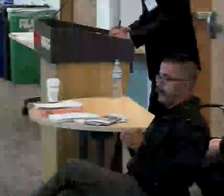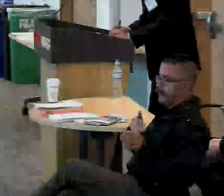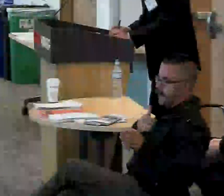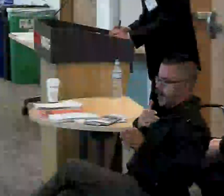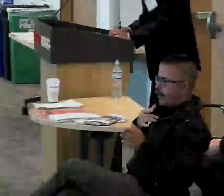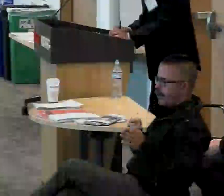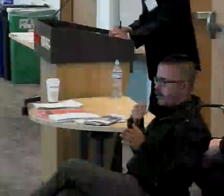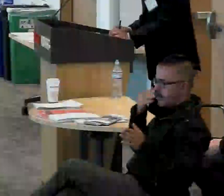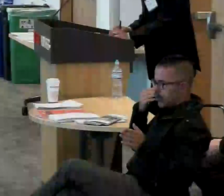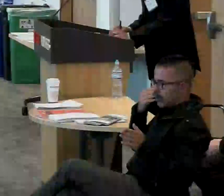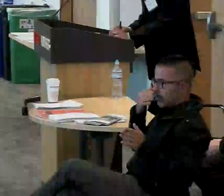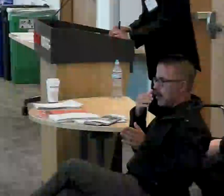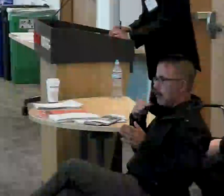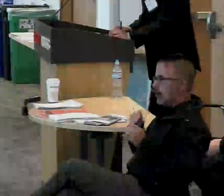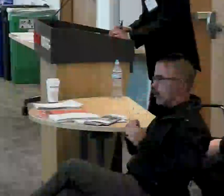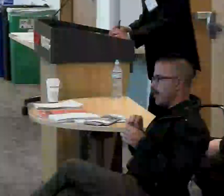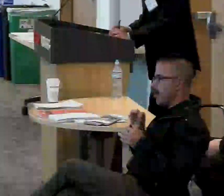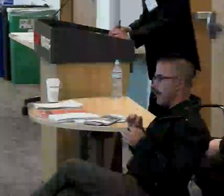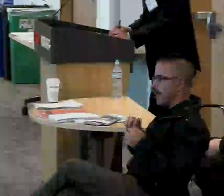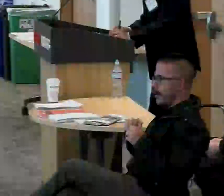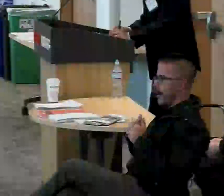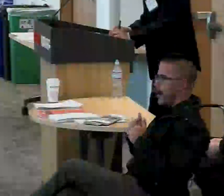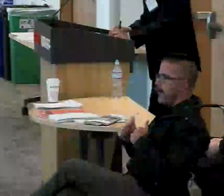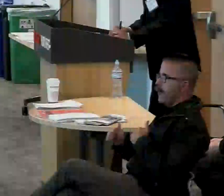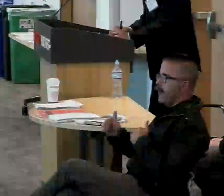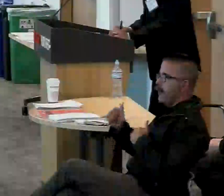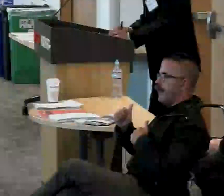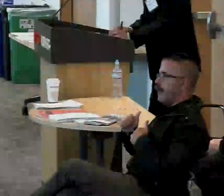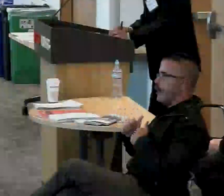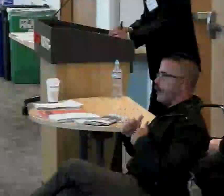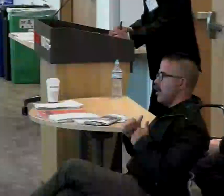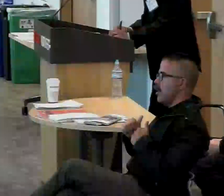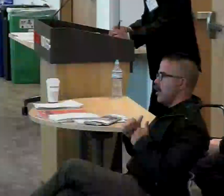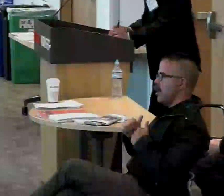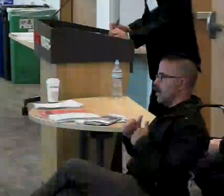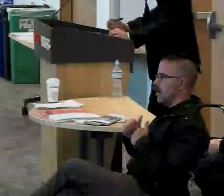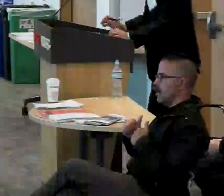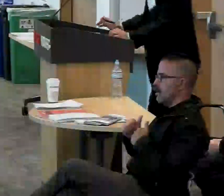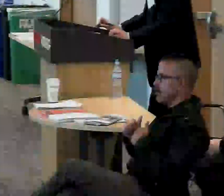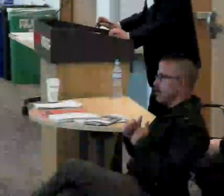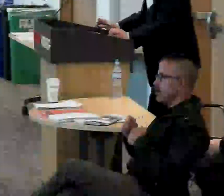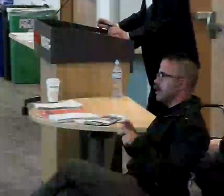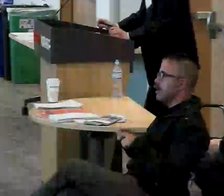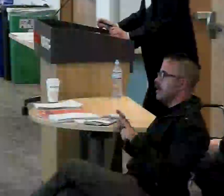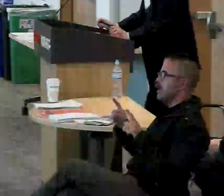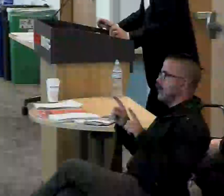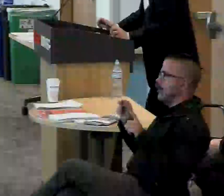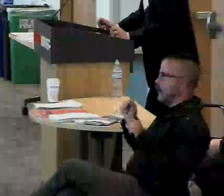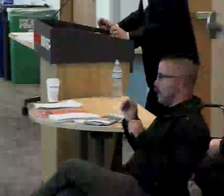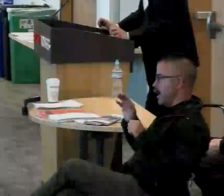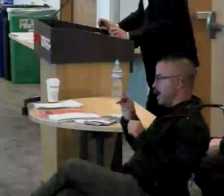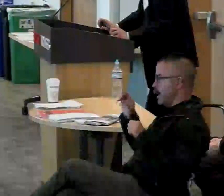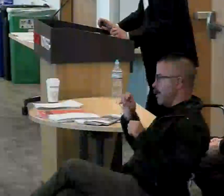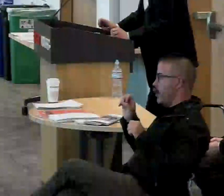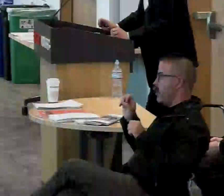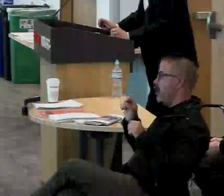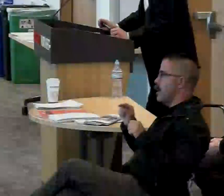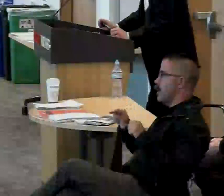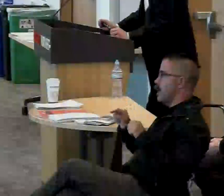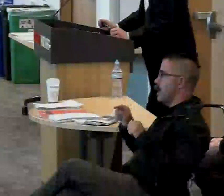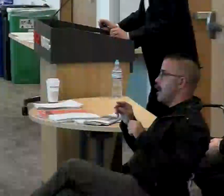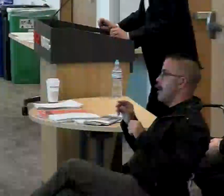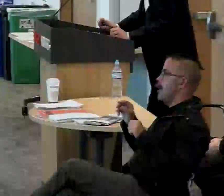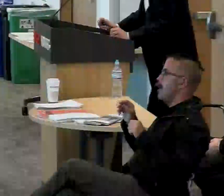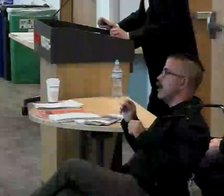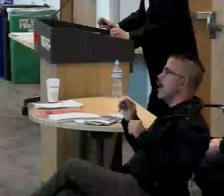about how far apart Able was with the banks or financial